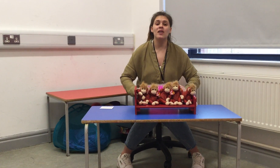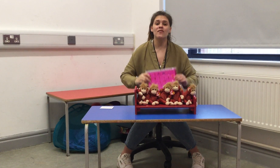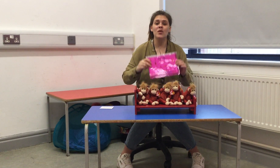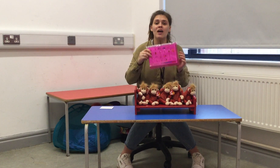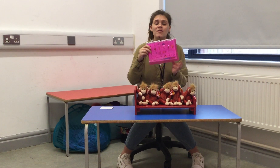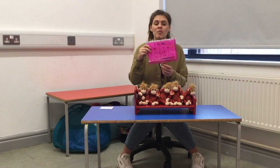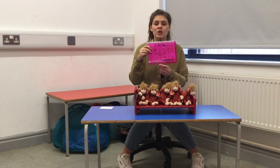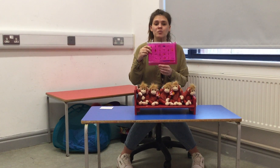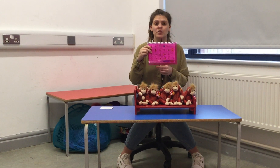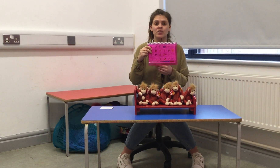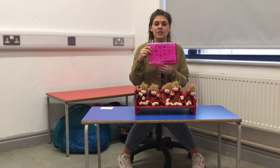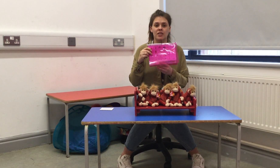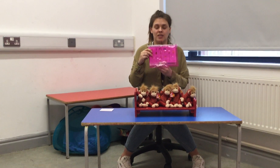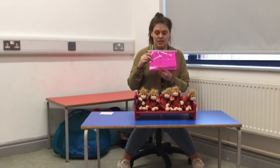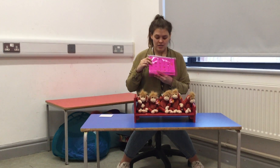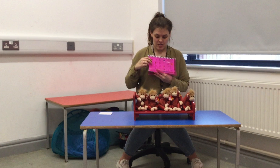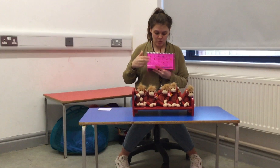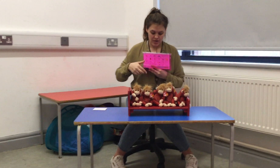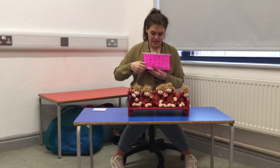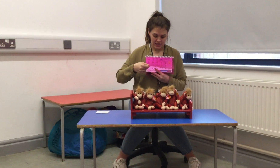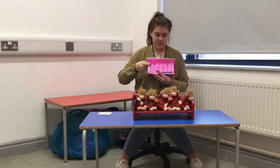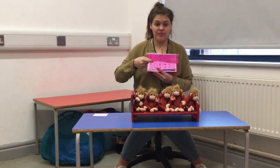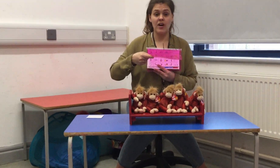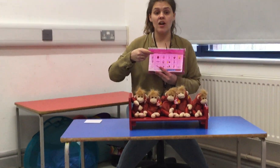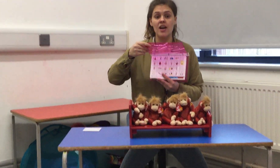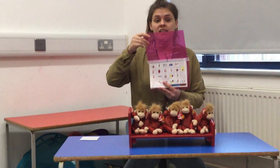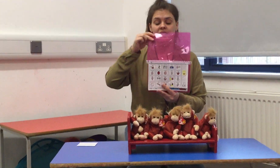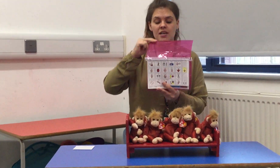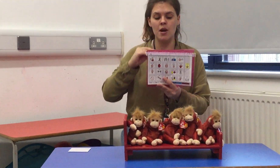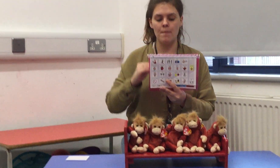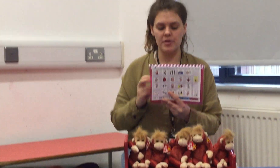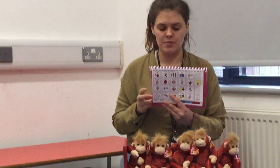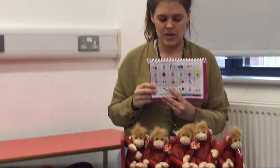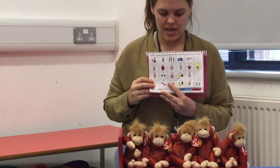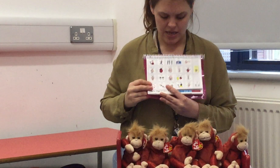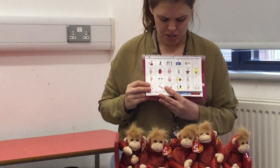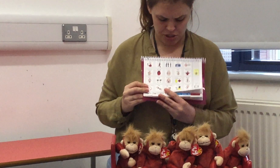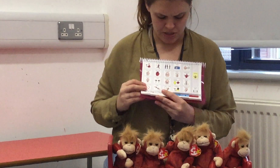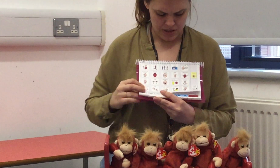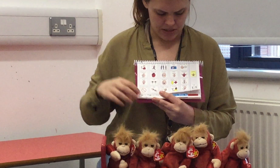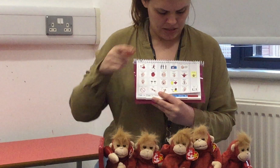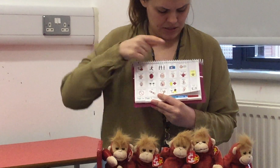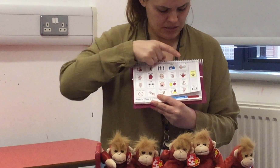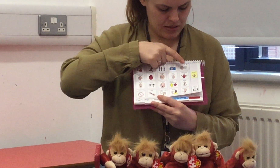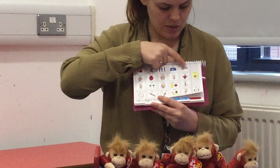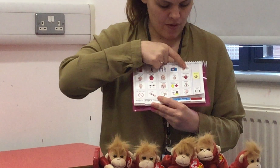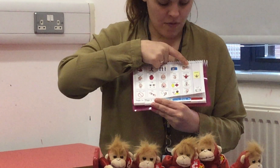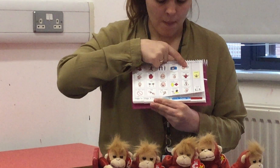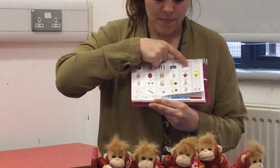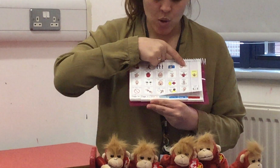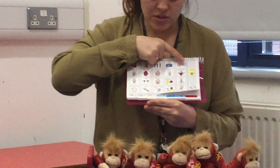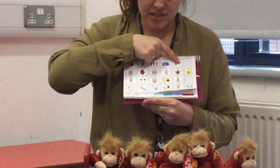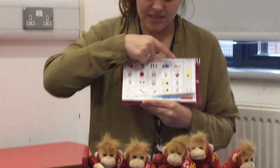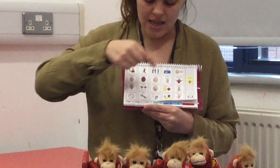if you have a pod book, we need to find the numbers page. So I've got more to